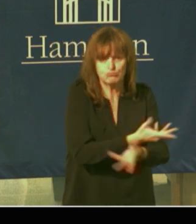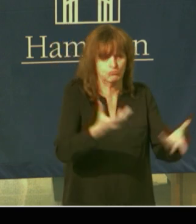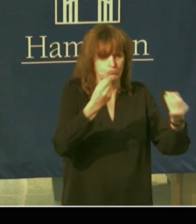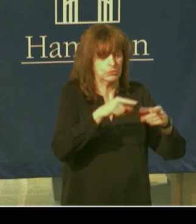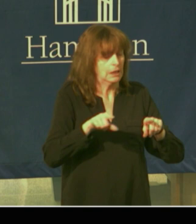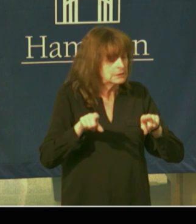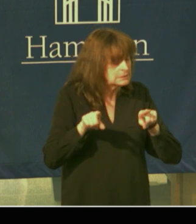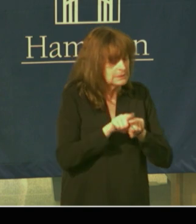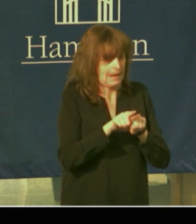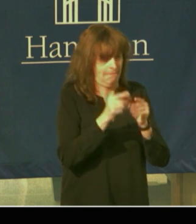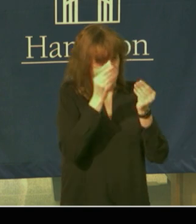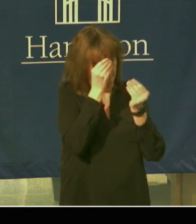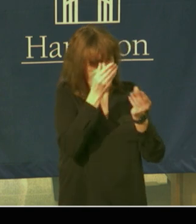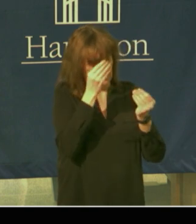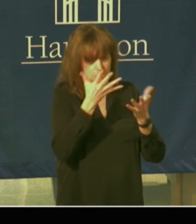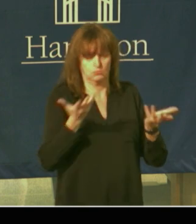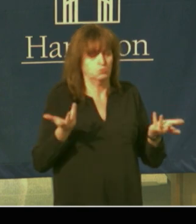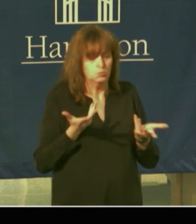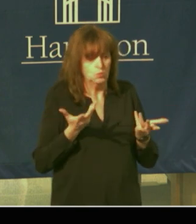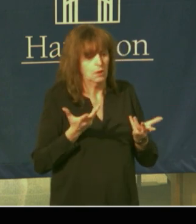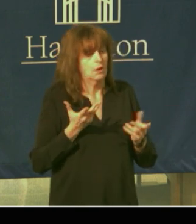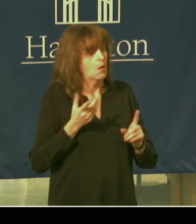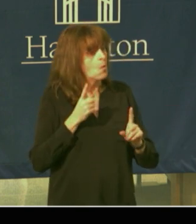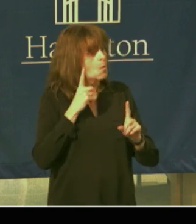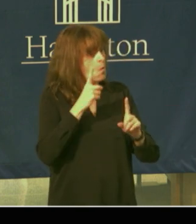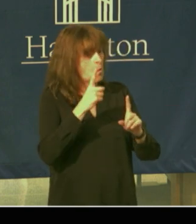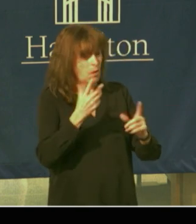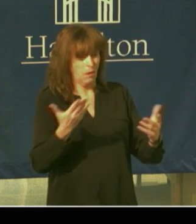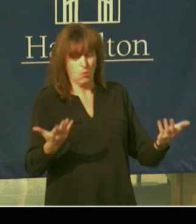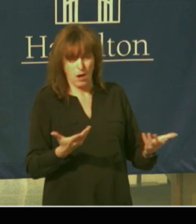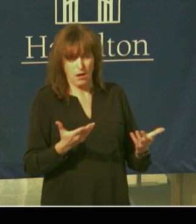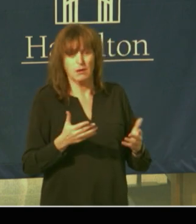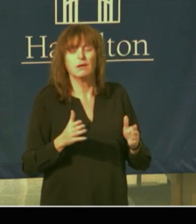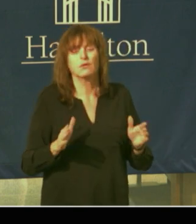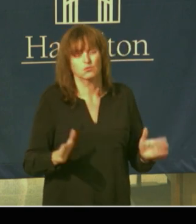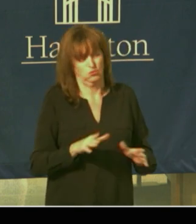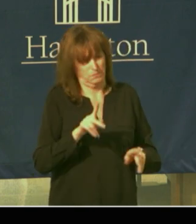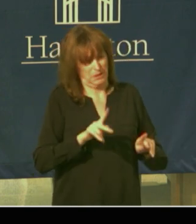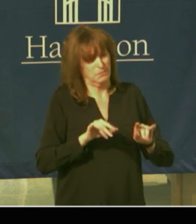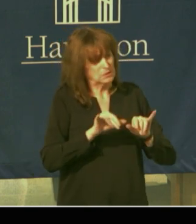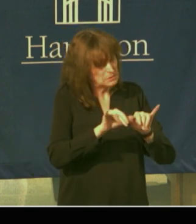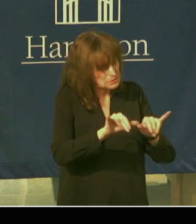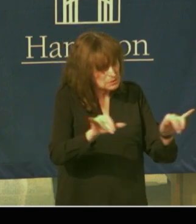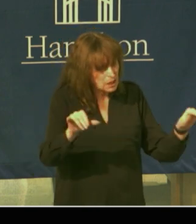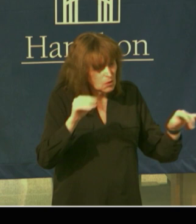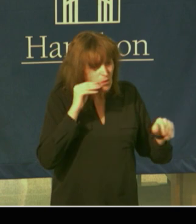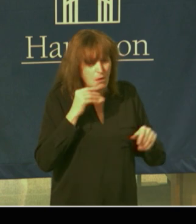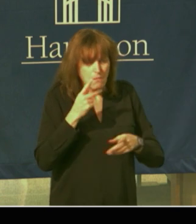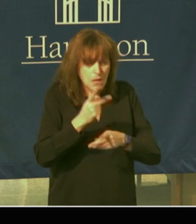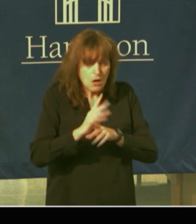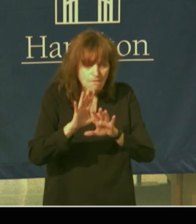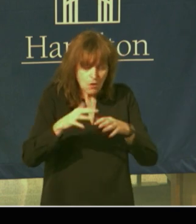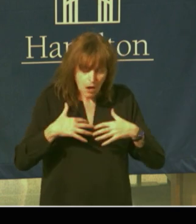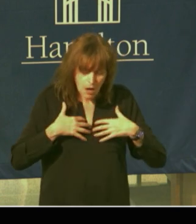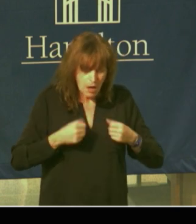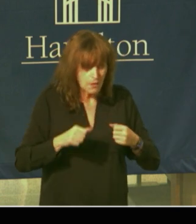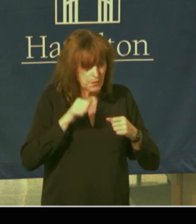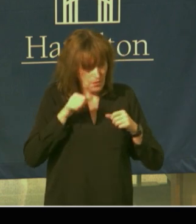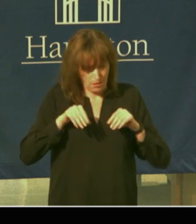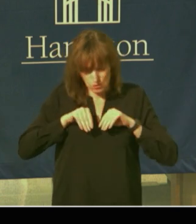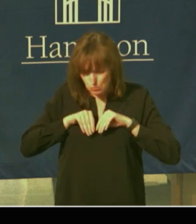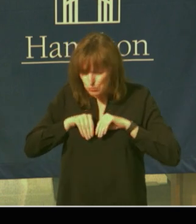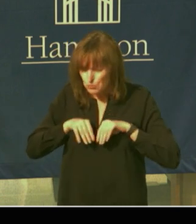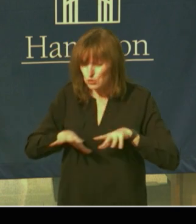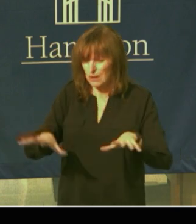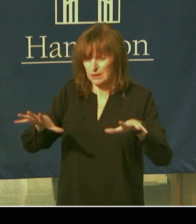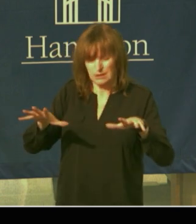at home, to making sure they do the right things in terms of looking after their health, and that they're not spreading disease. And if it becomes even more